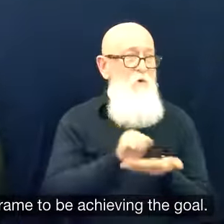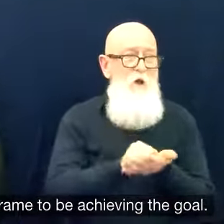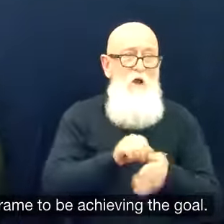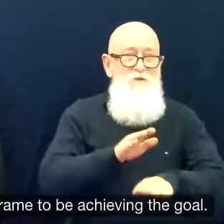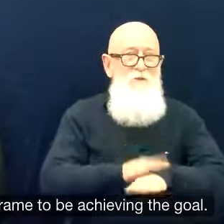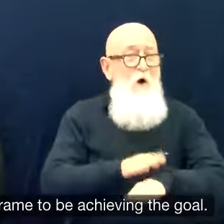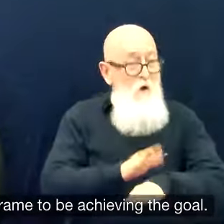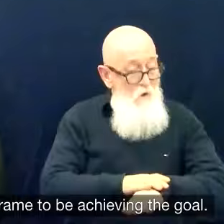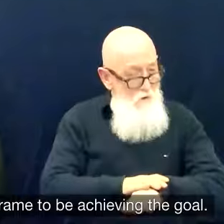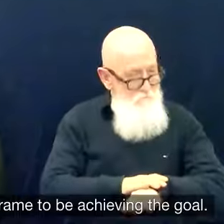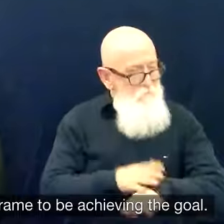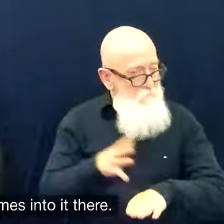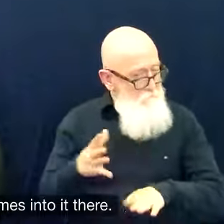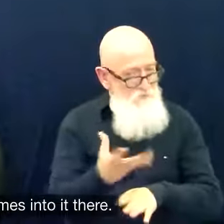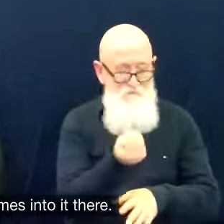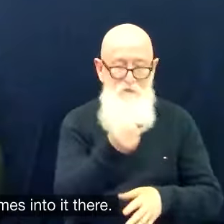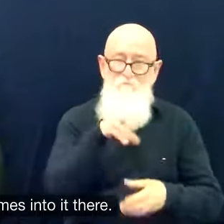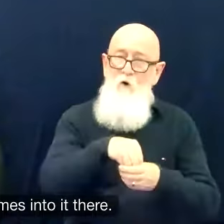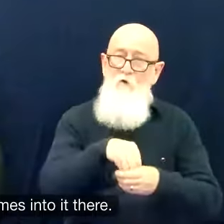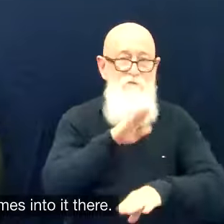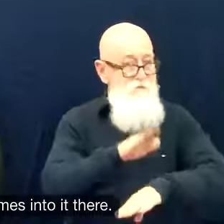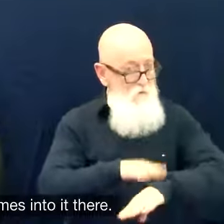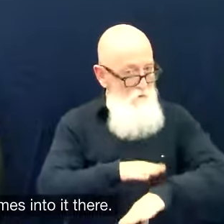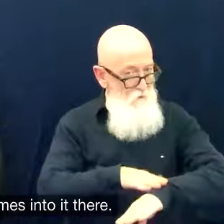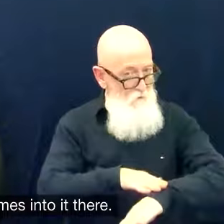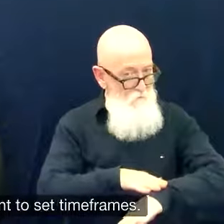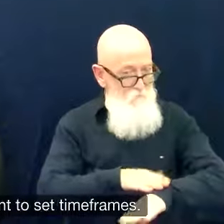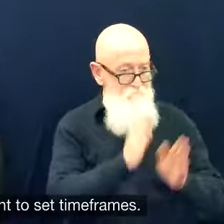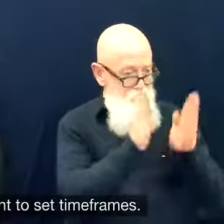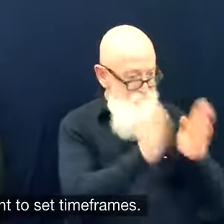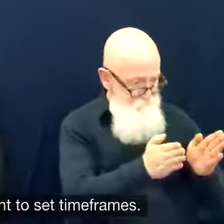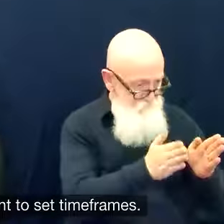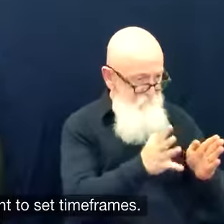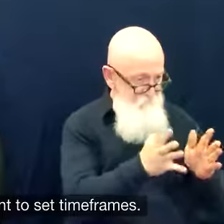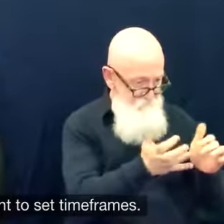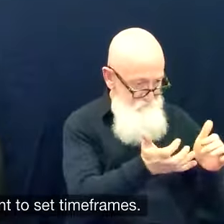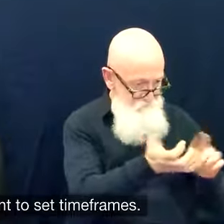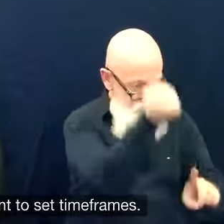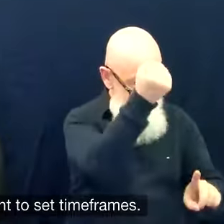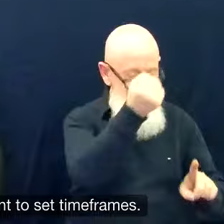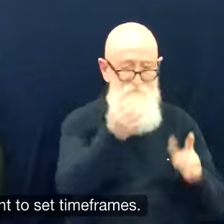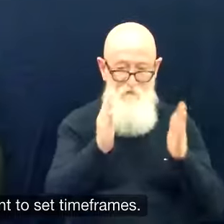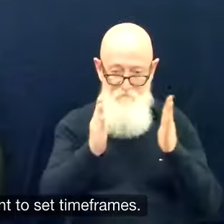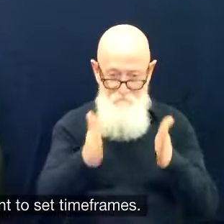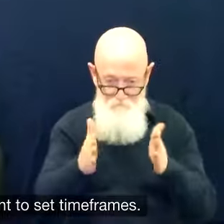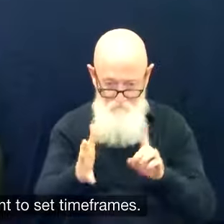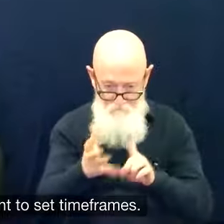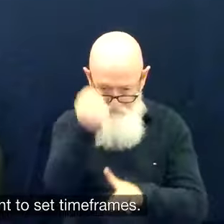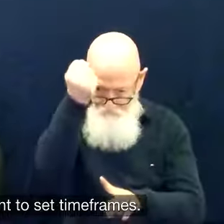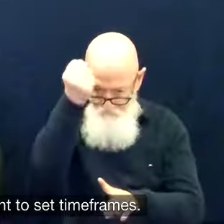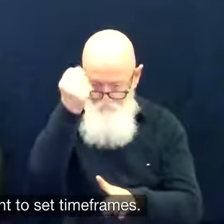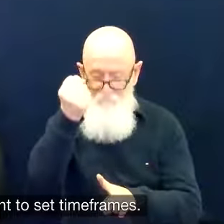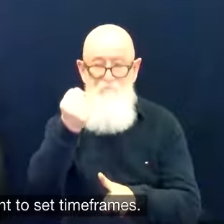into it there. You definitely want to set time frames. So with the presentation, I want to feel